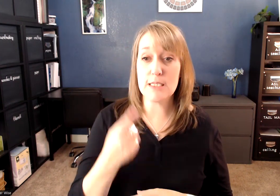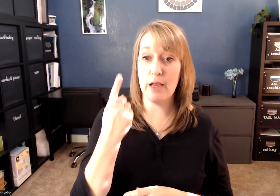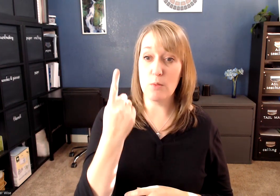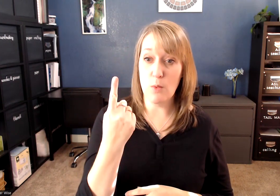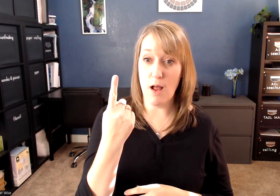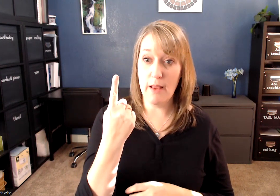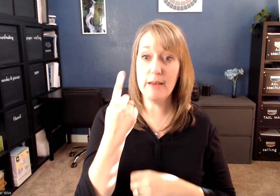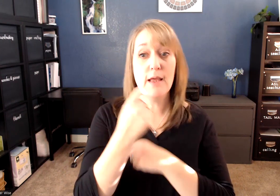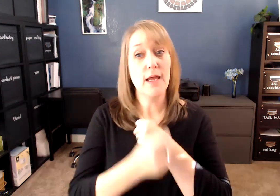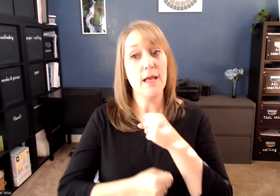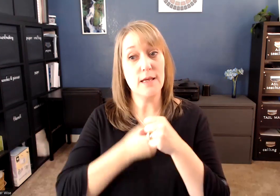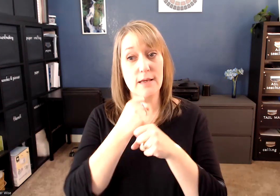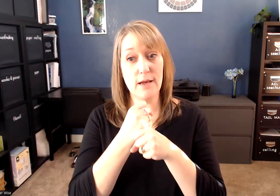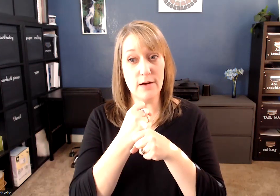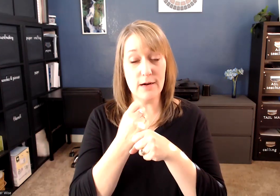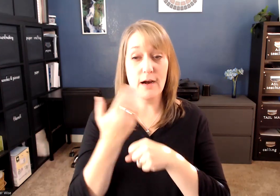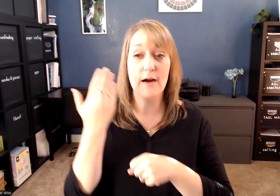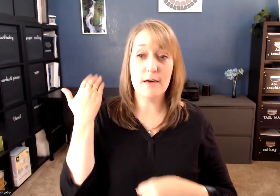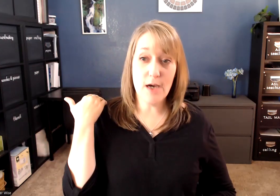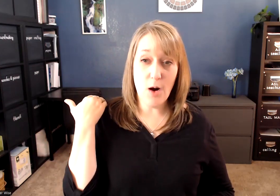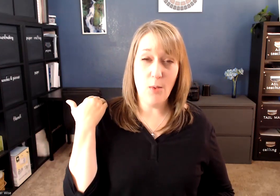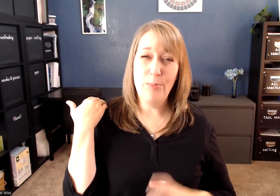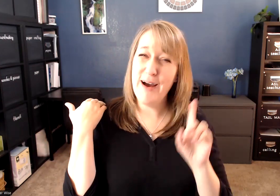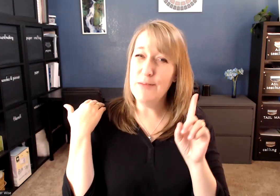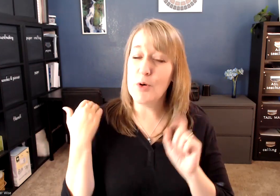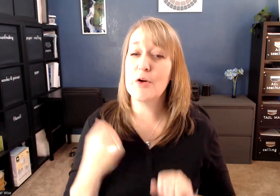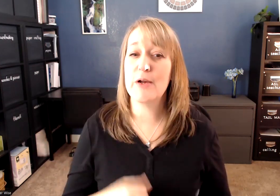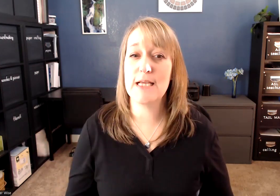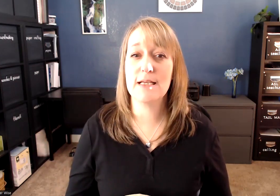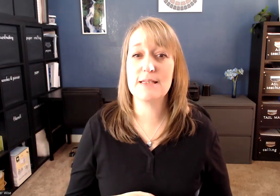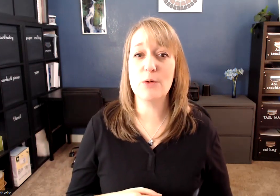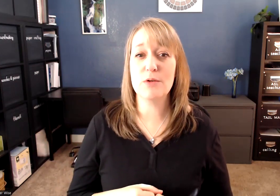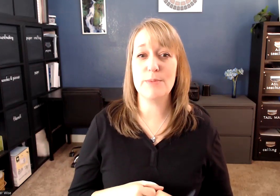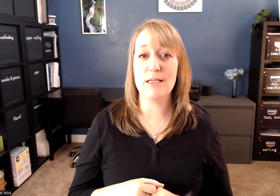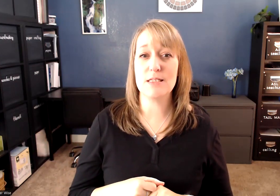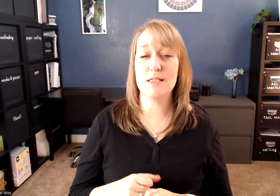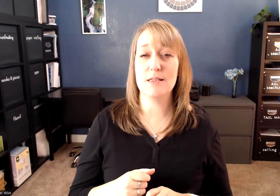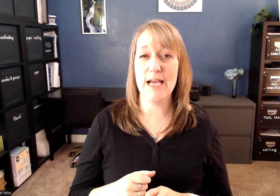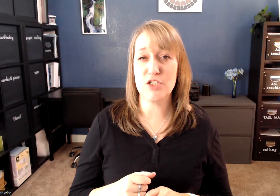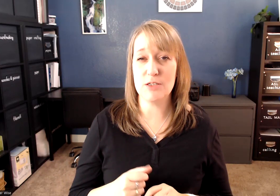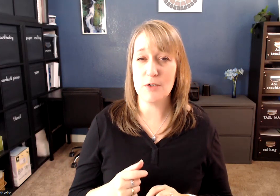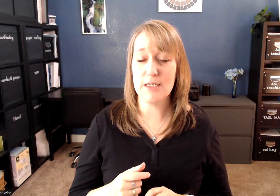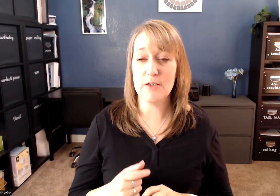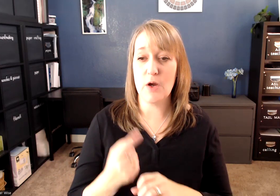sign 1 year ago, but more correct ASL would be last year or a year